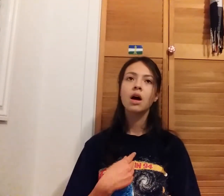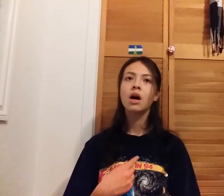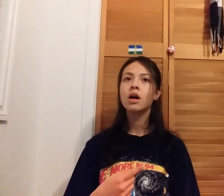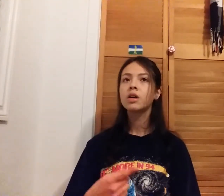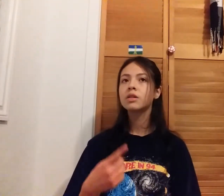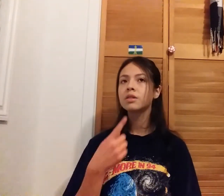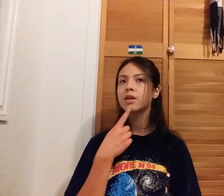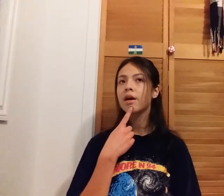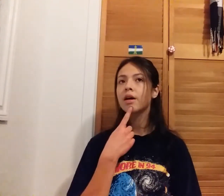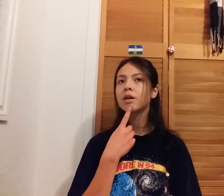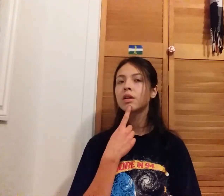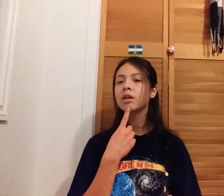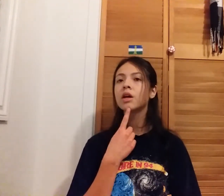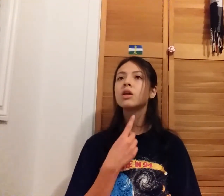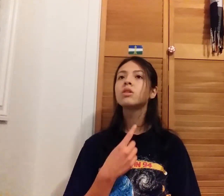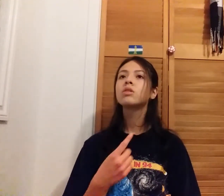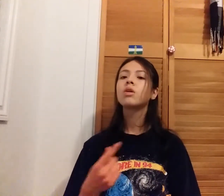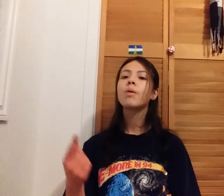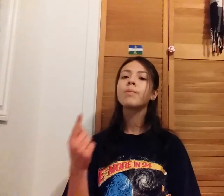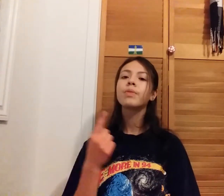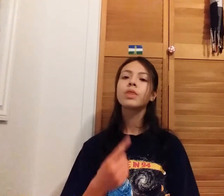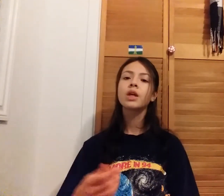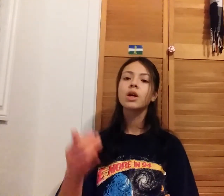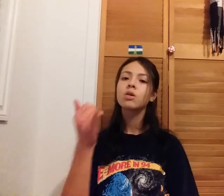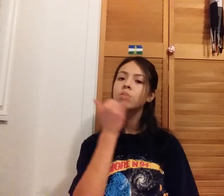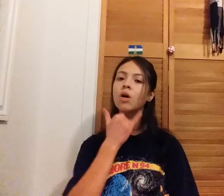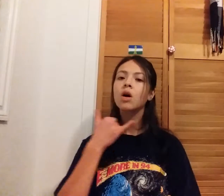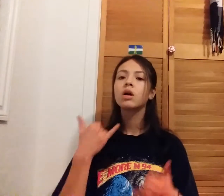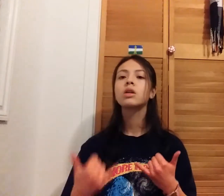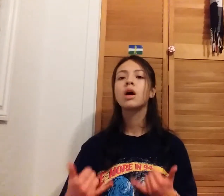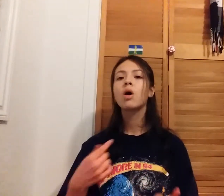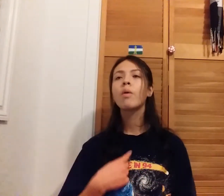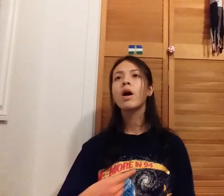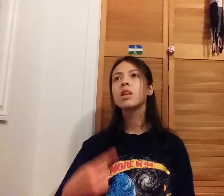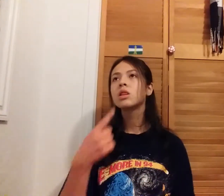I said something wrong, now I long.